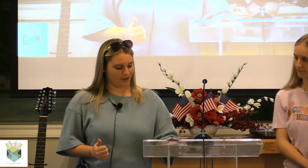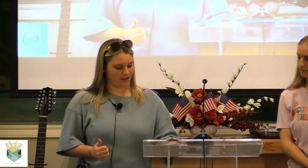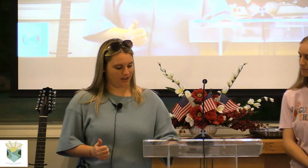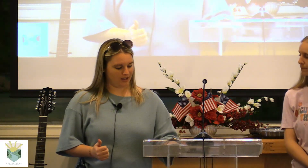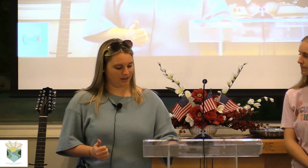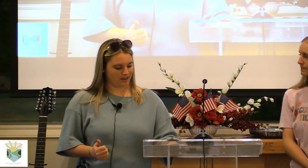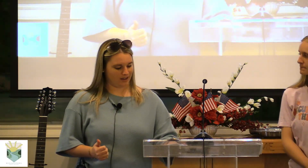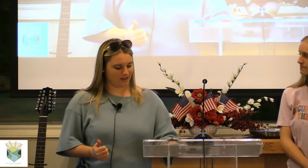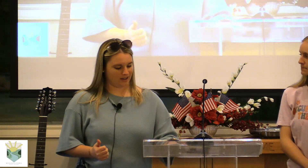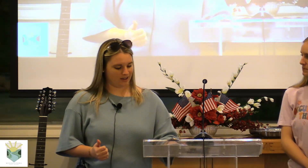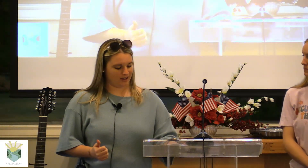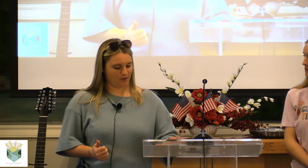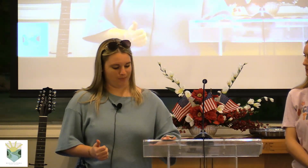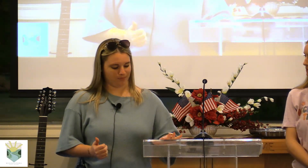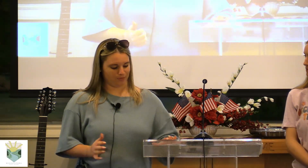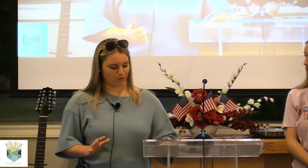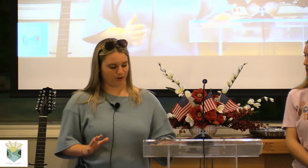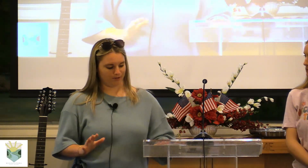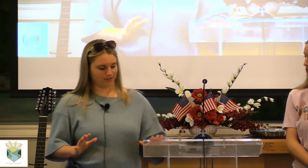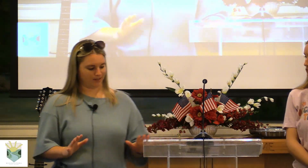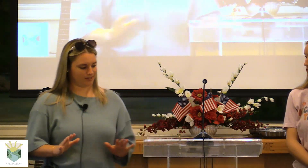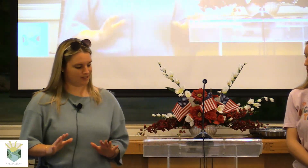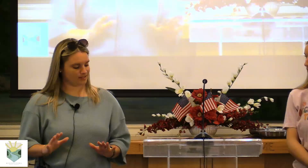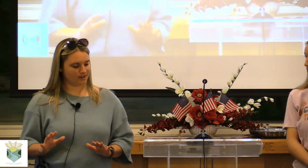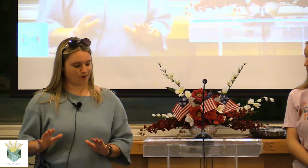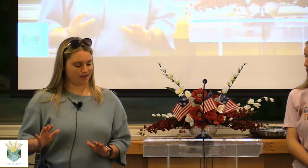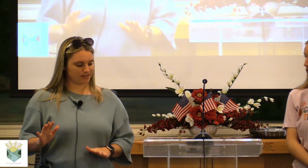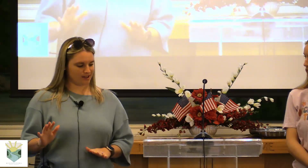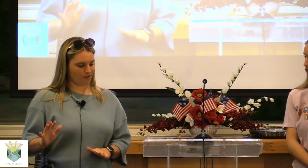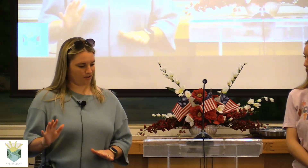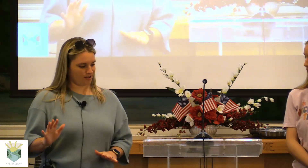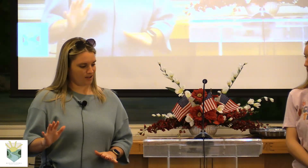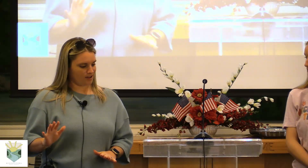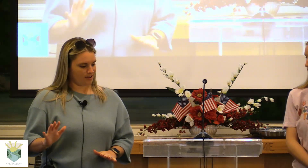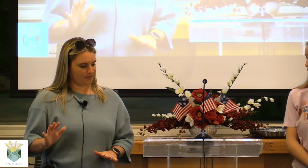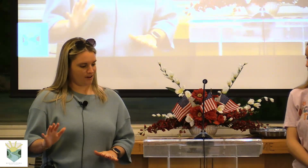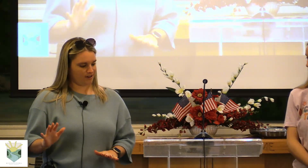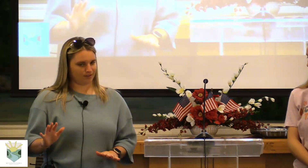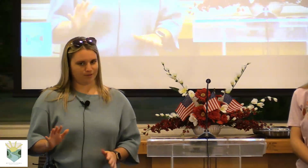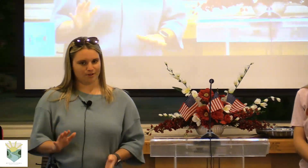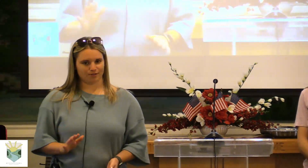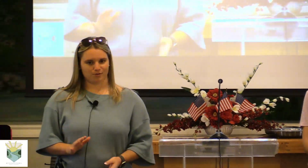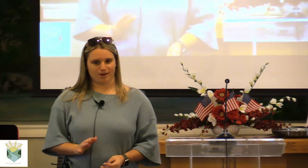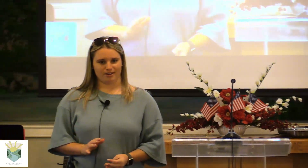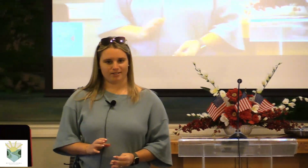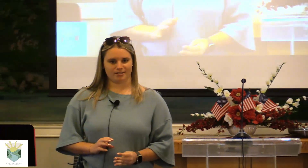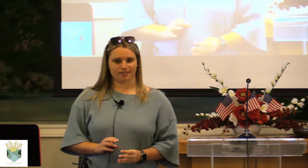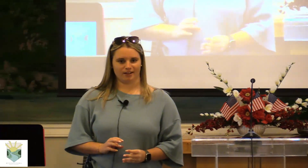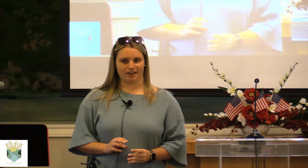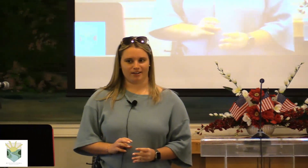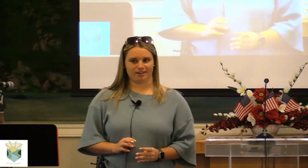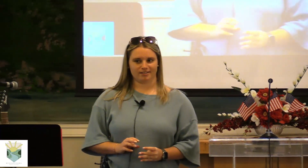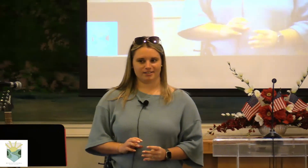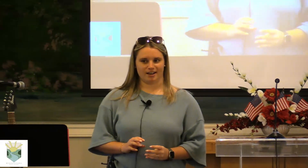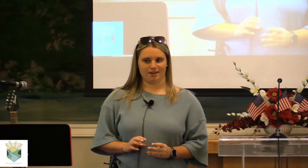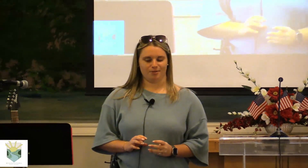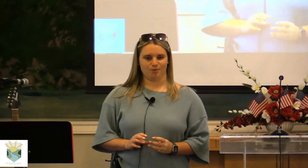But anyway, we'll work on this next. So ASL, there is a few different ways to like sign the